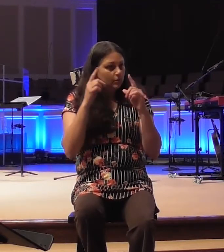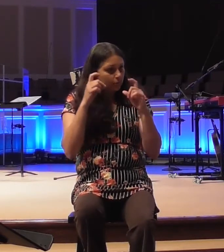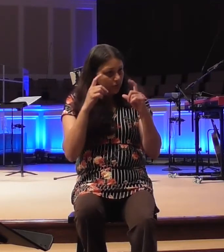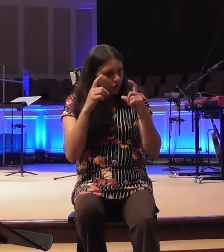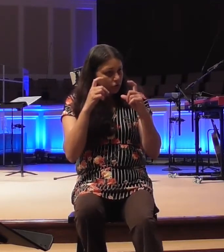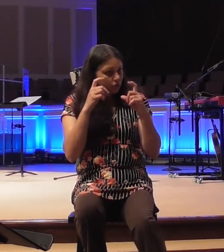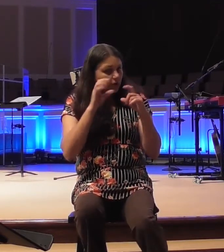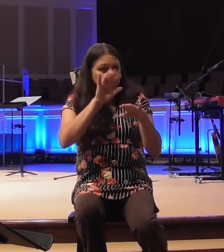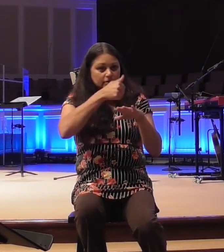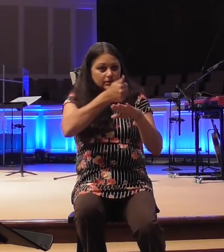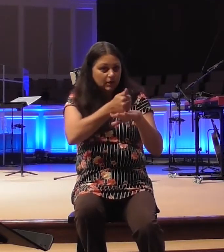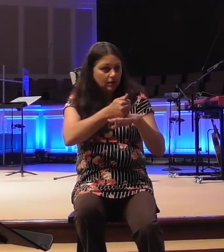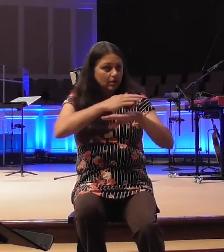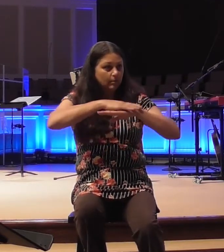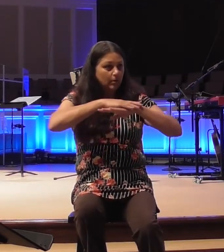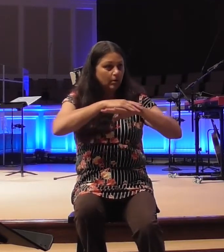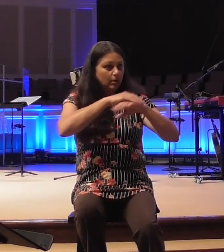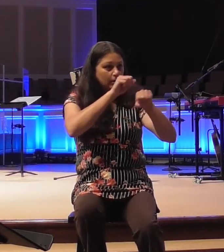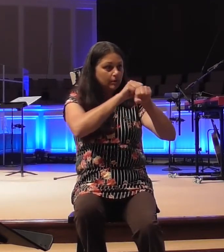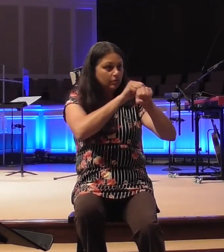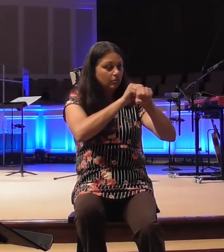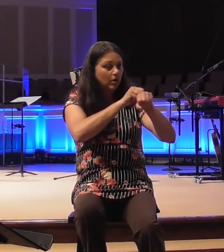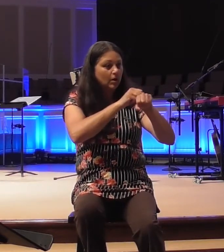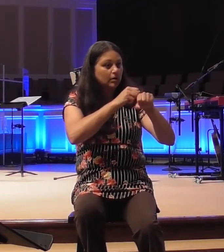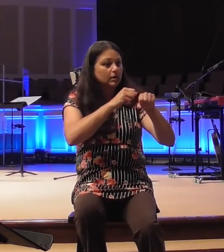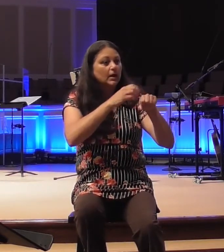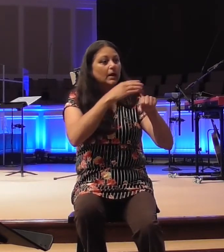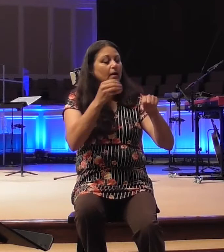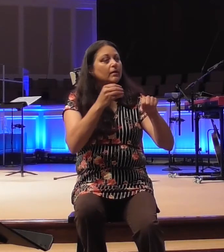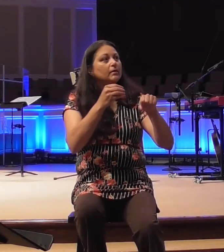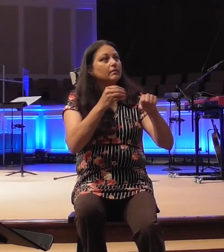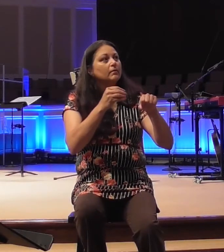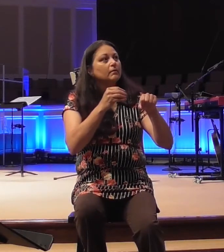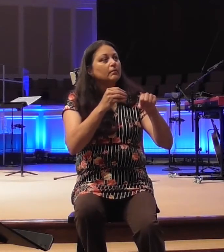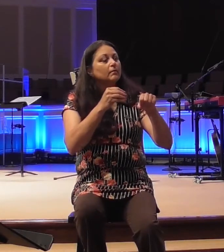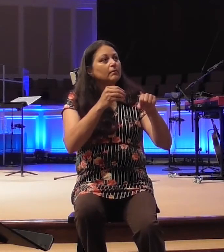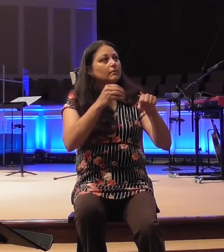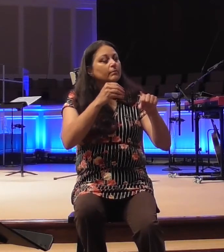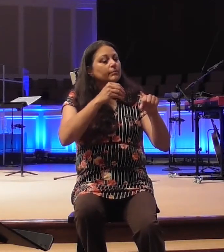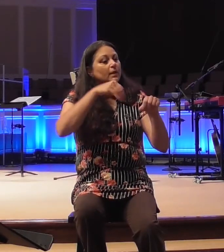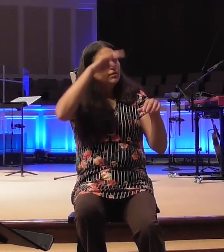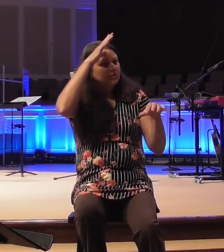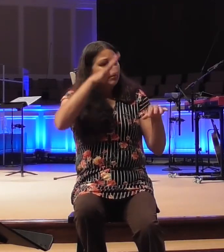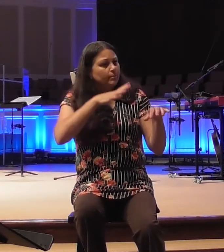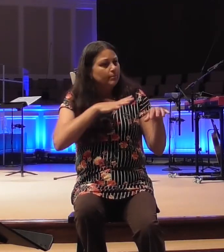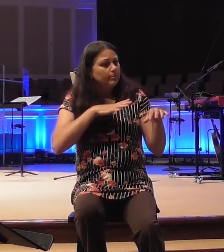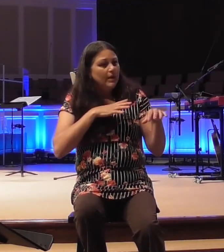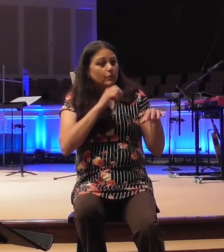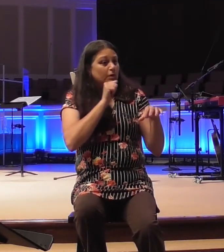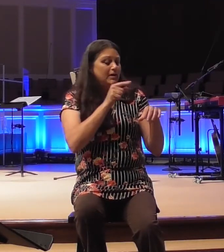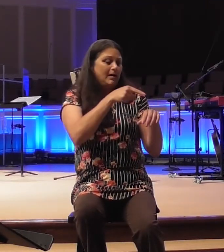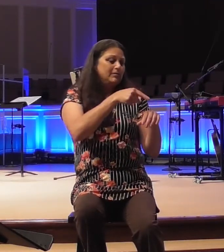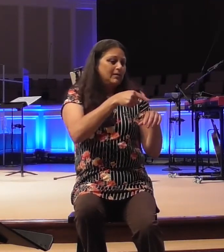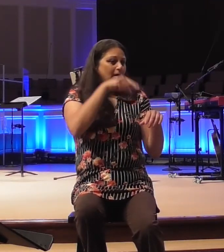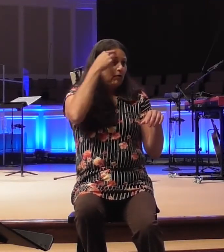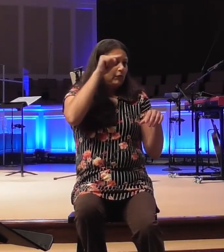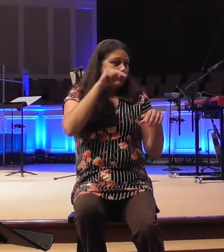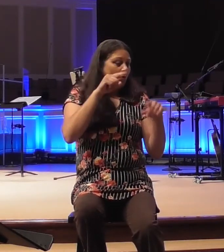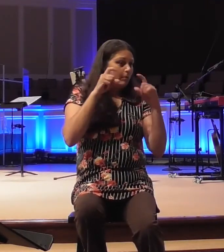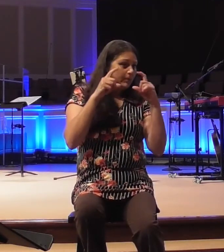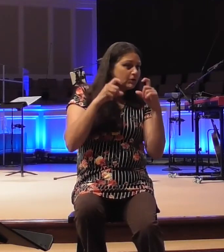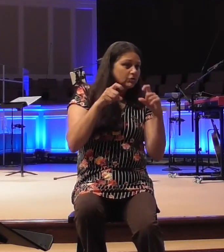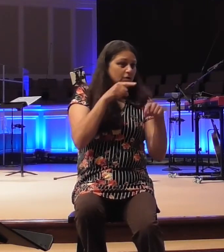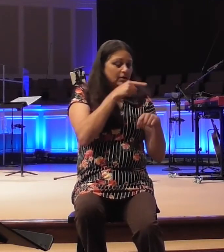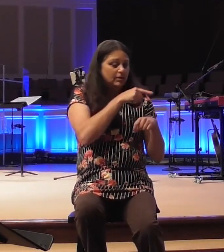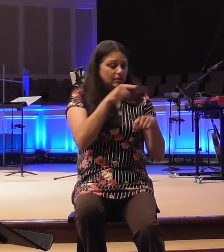course, the men who were raising that flag weren't there for the purpose of getting their picture taken. They were on mission